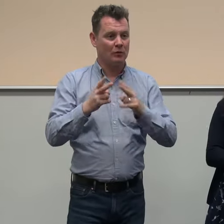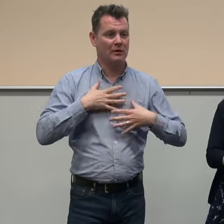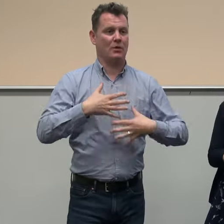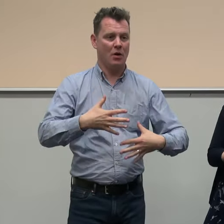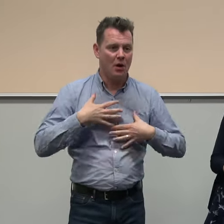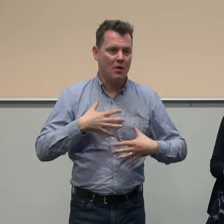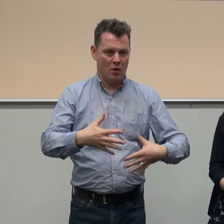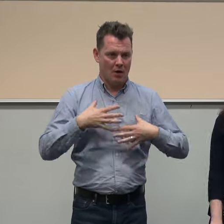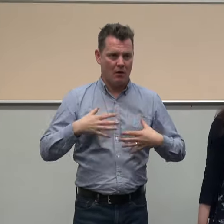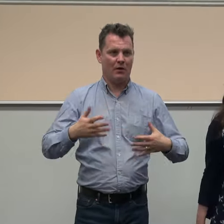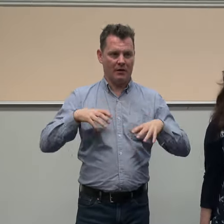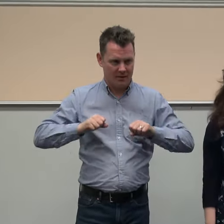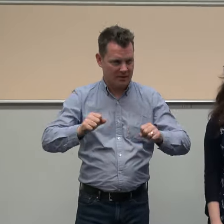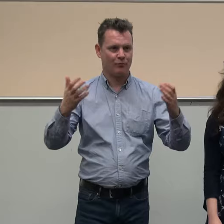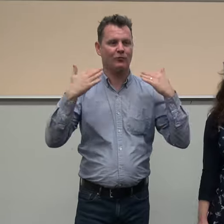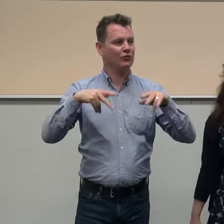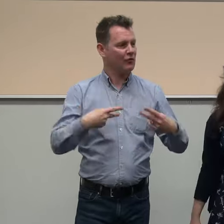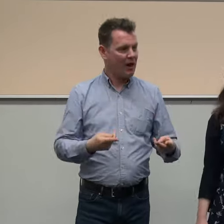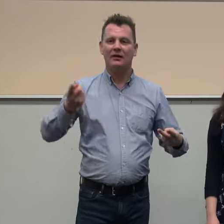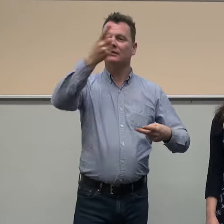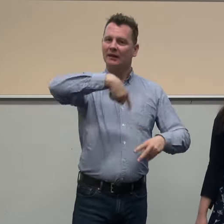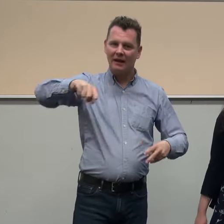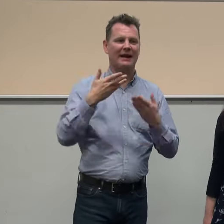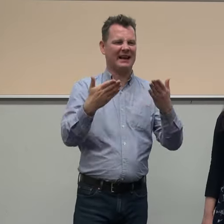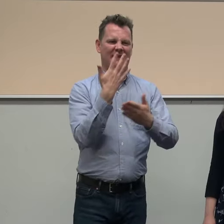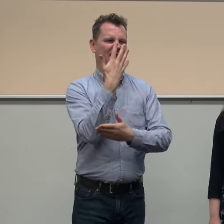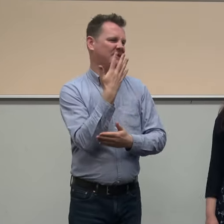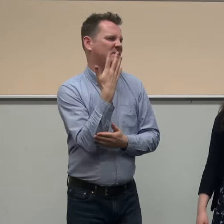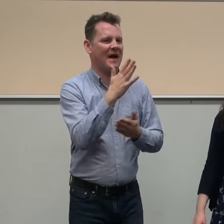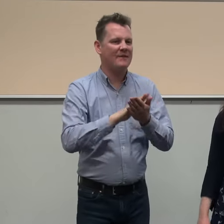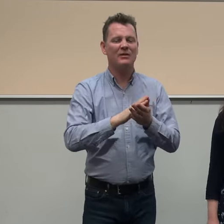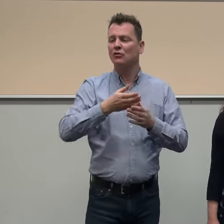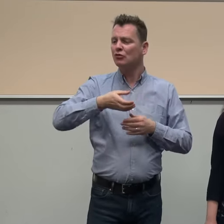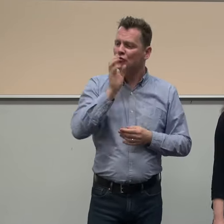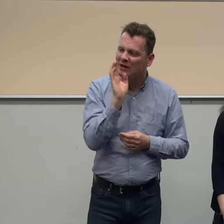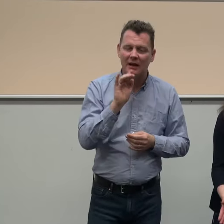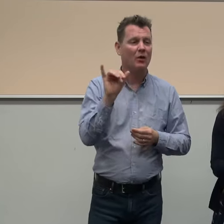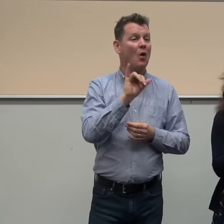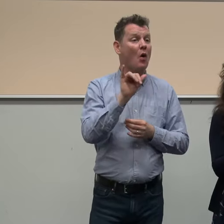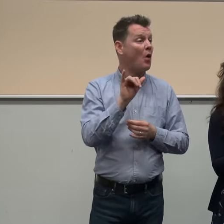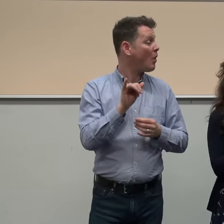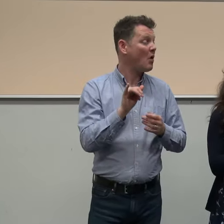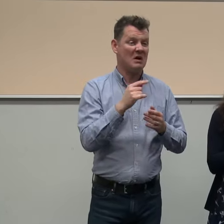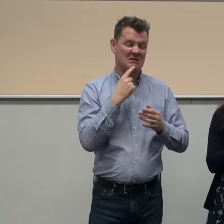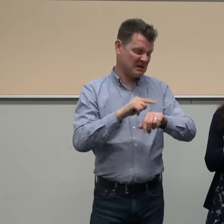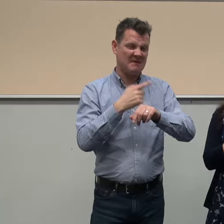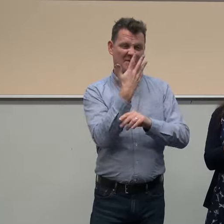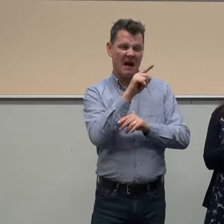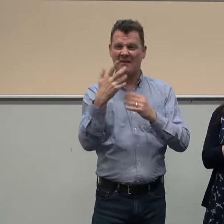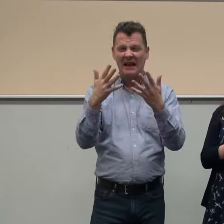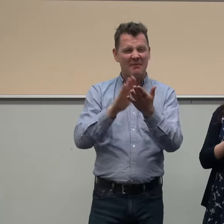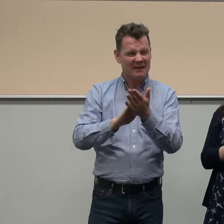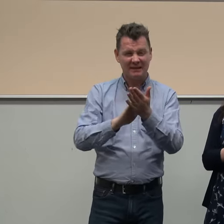to relax and to give everyone else the opportunity to get a drink of water or whatever. So maybe 5 or 10 minutes and